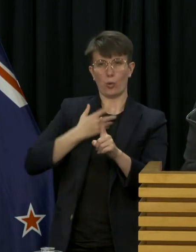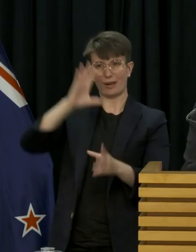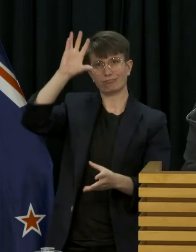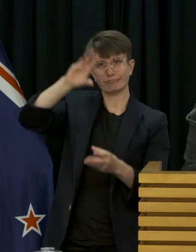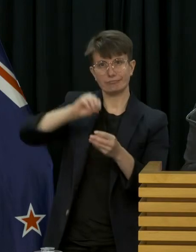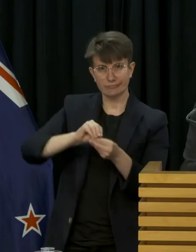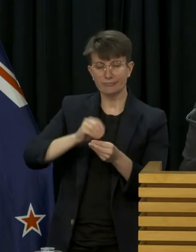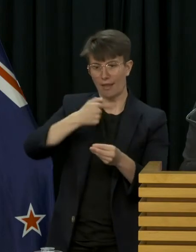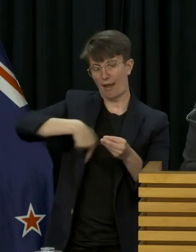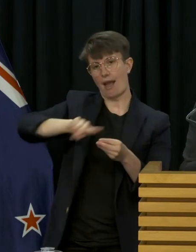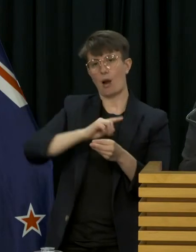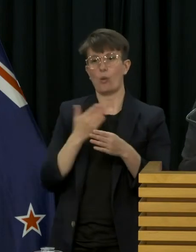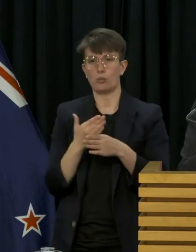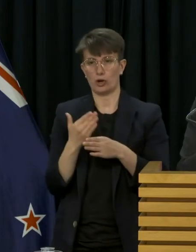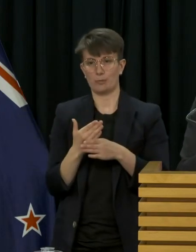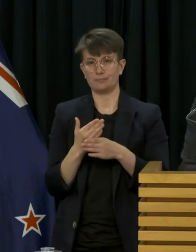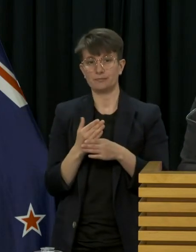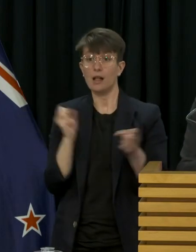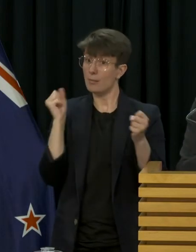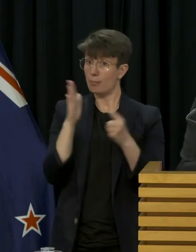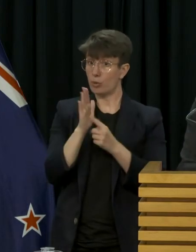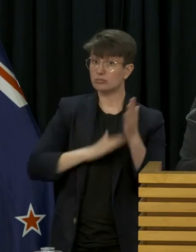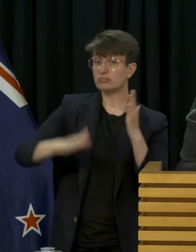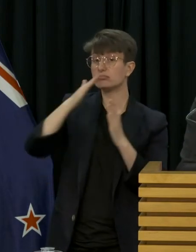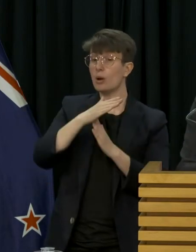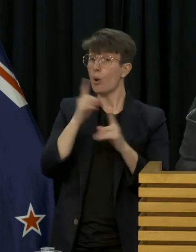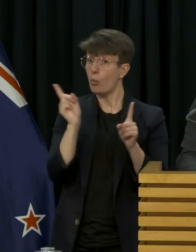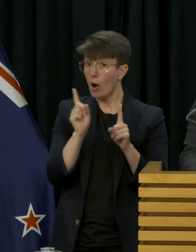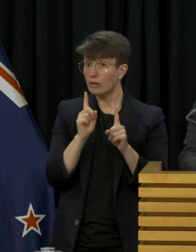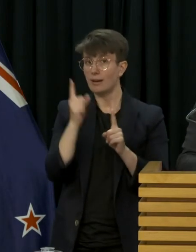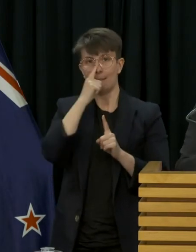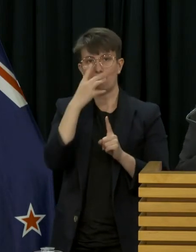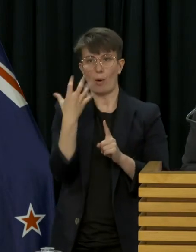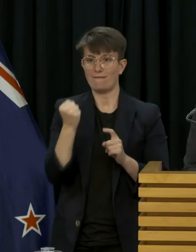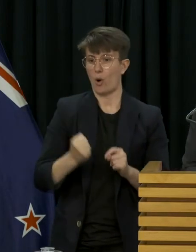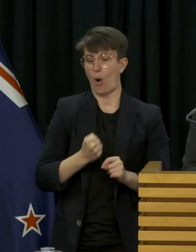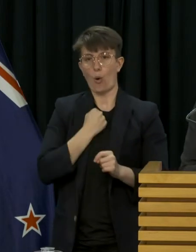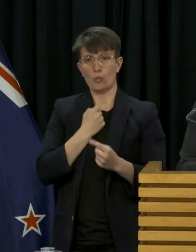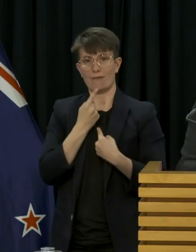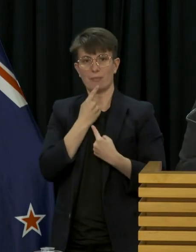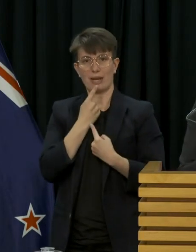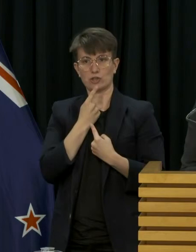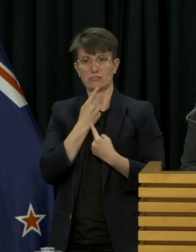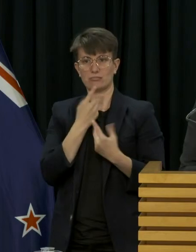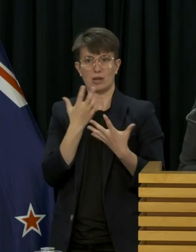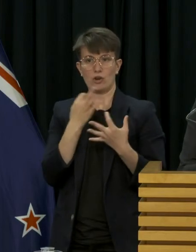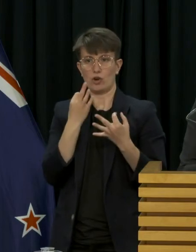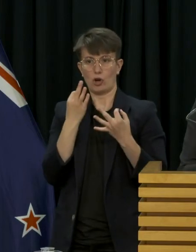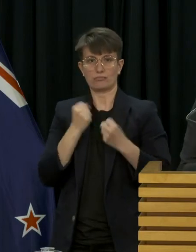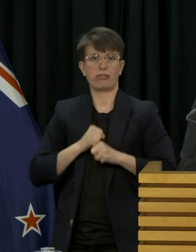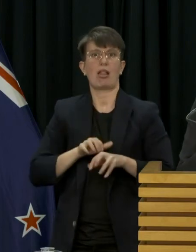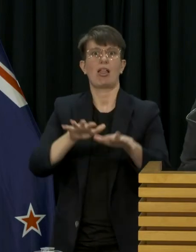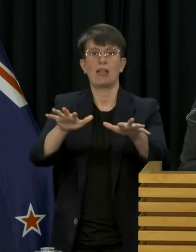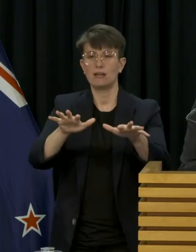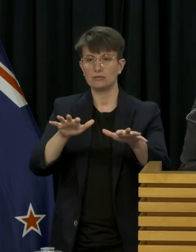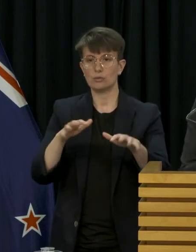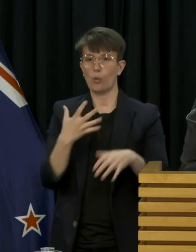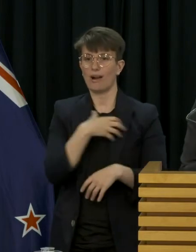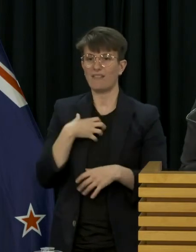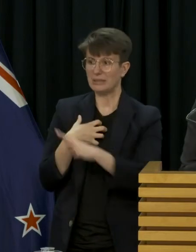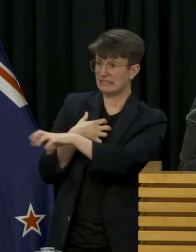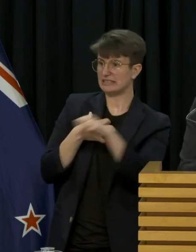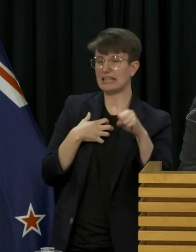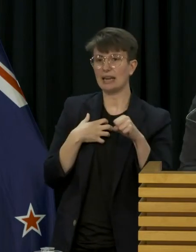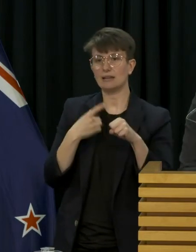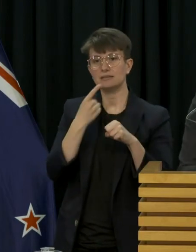mechanisms for us, is making sure that people remain in control of their own data, that we're not pulling data from people and collecting information